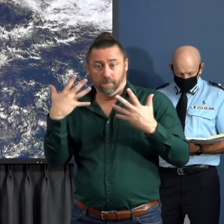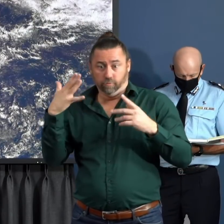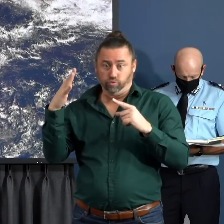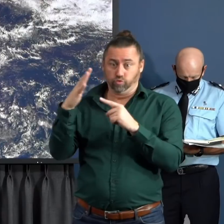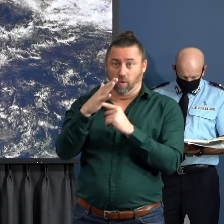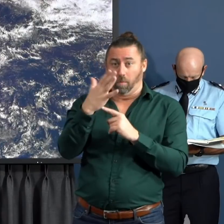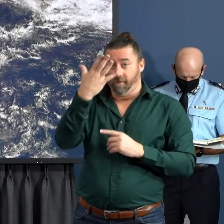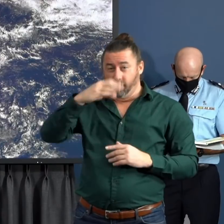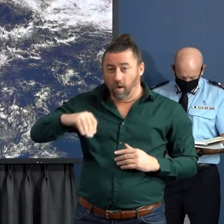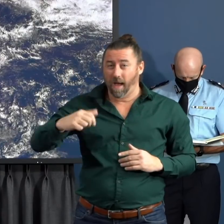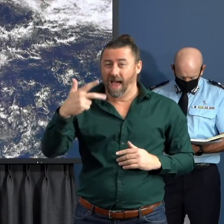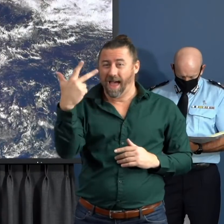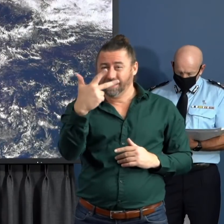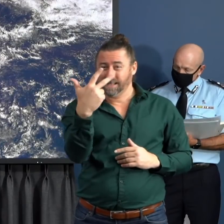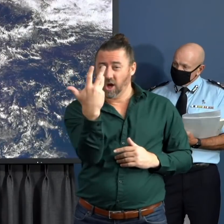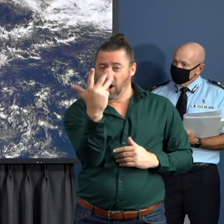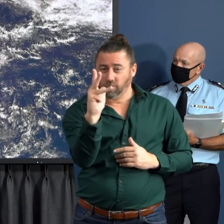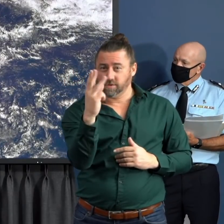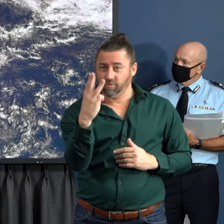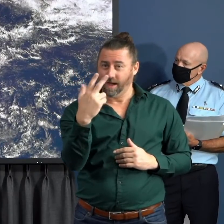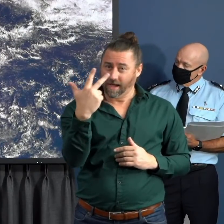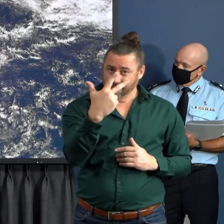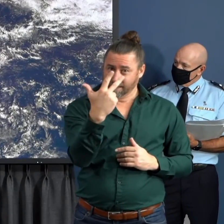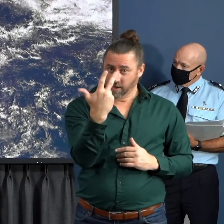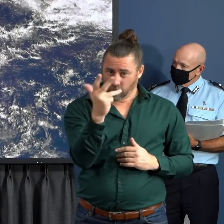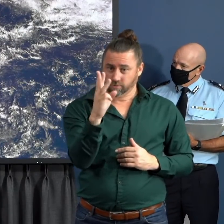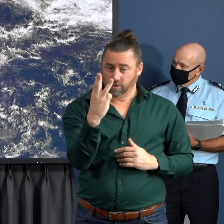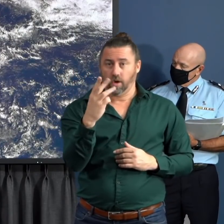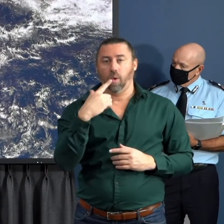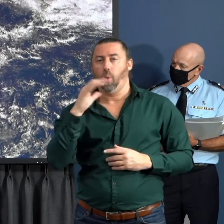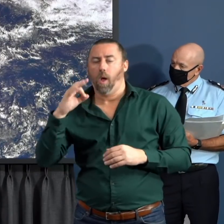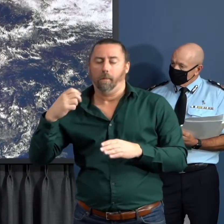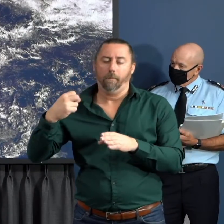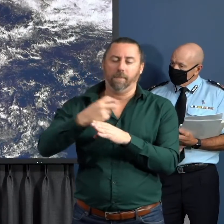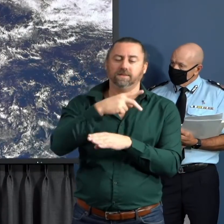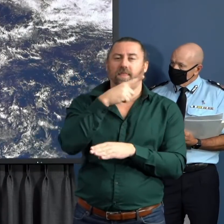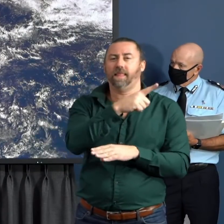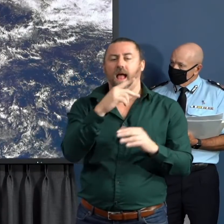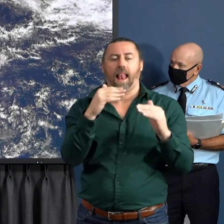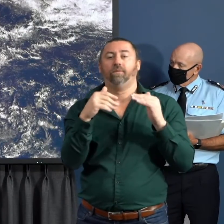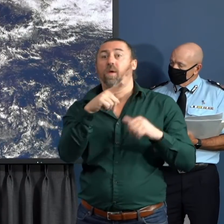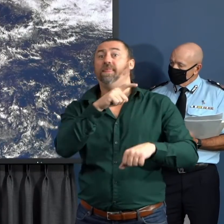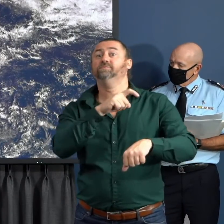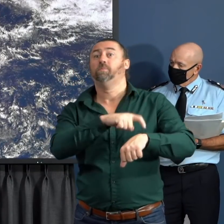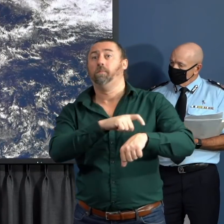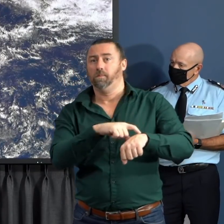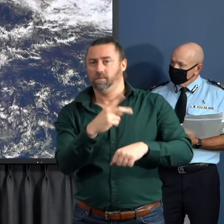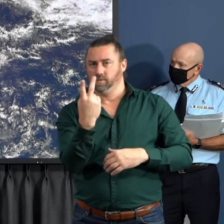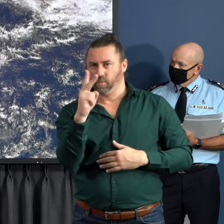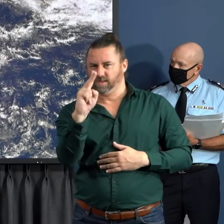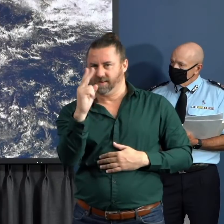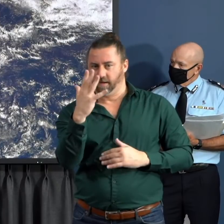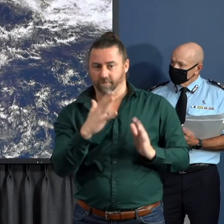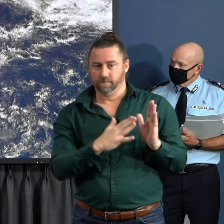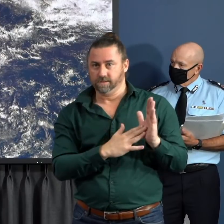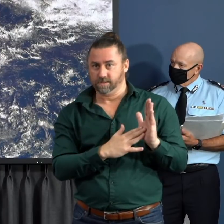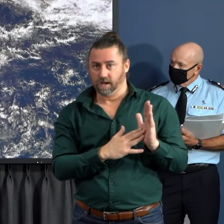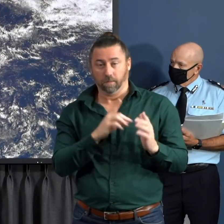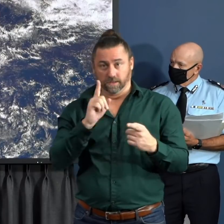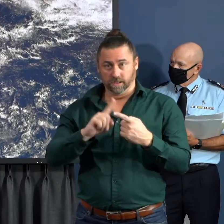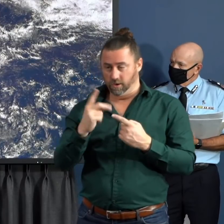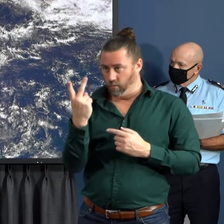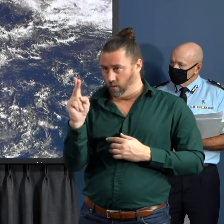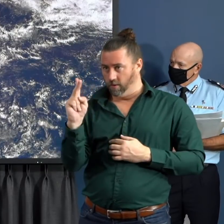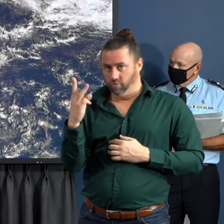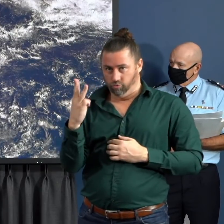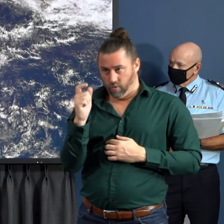since 1893. While it won't exceed the 1893 level, which was 25 metres, it's still a very significant event and the